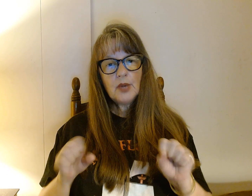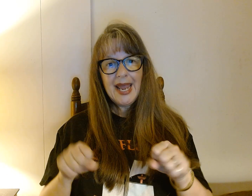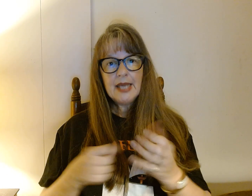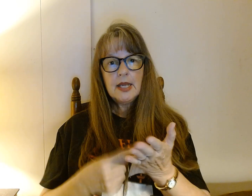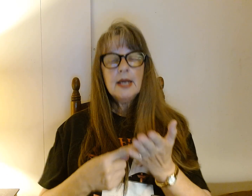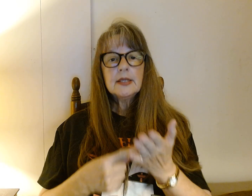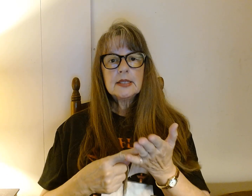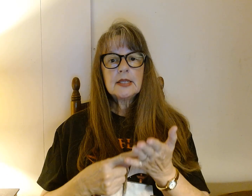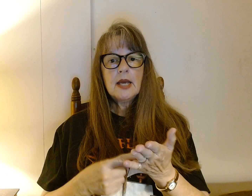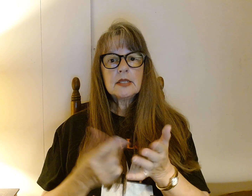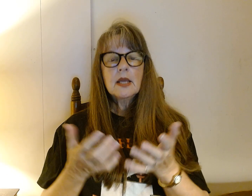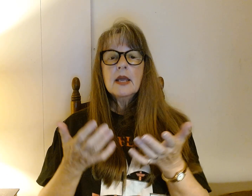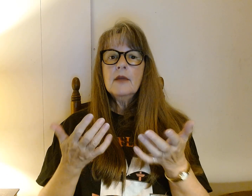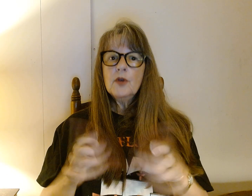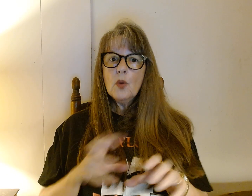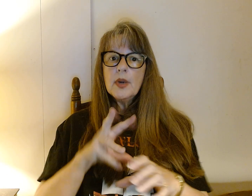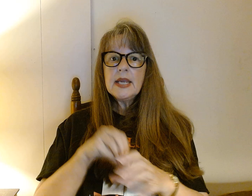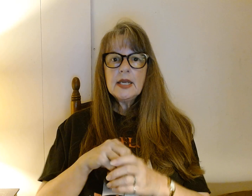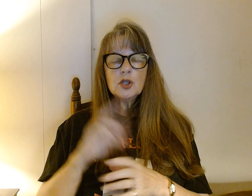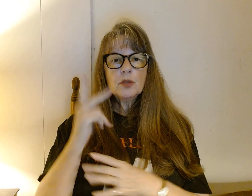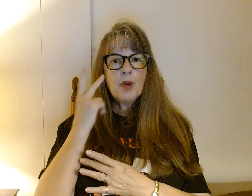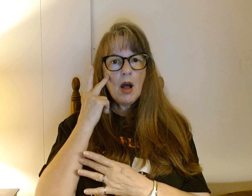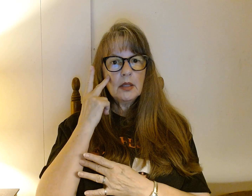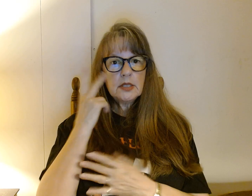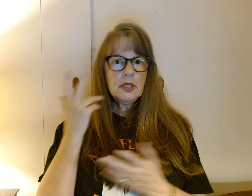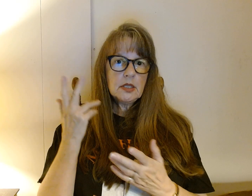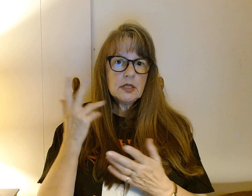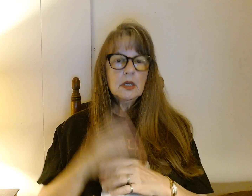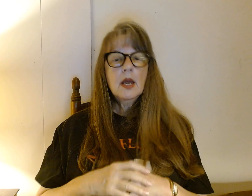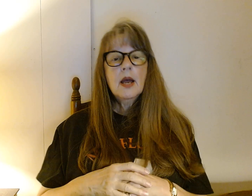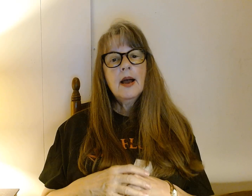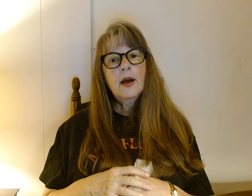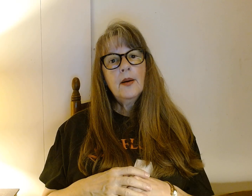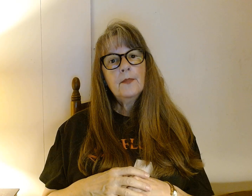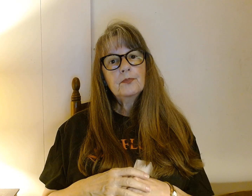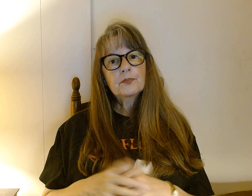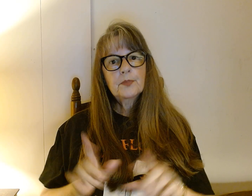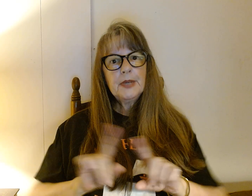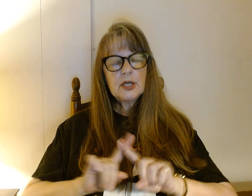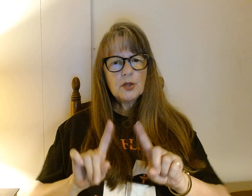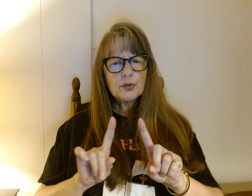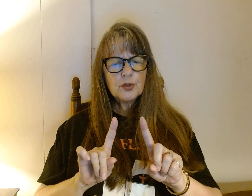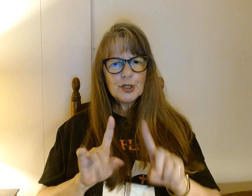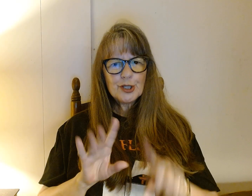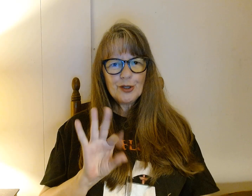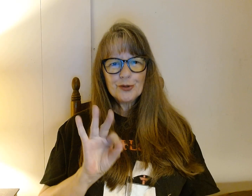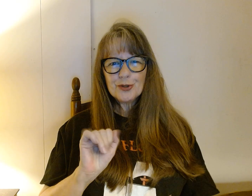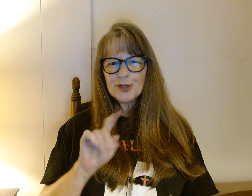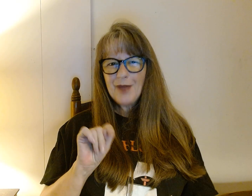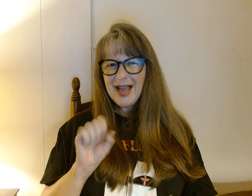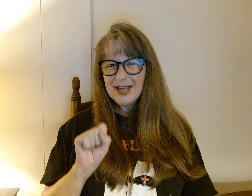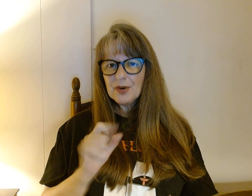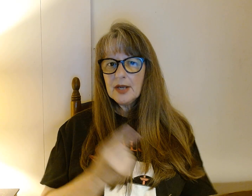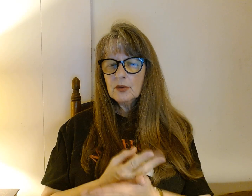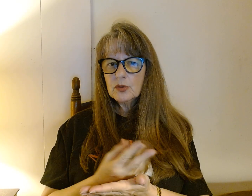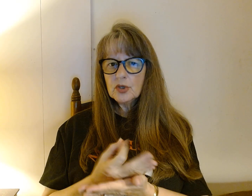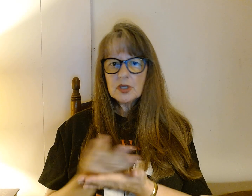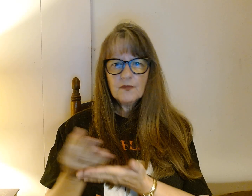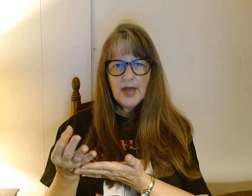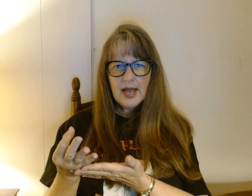can discuss. If you don't want to get into politics, because those are just facts, right? Those are just the facts